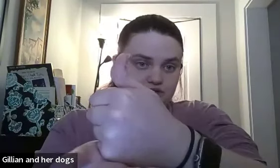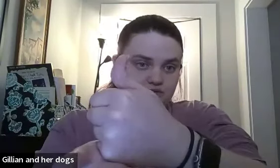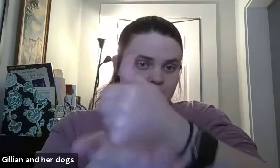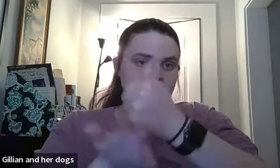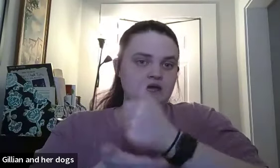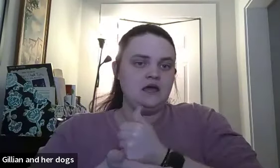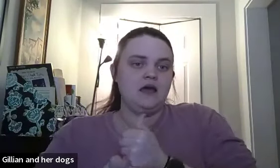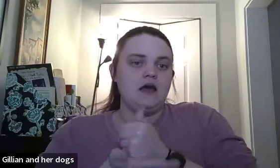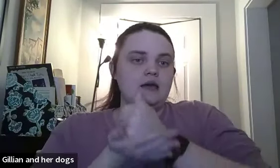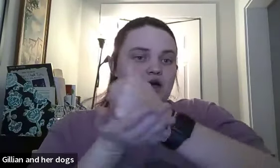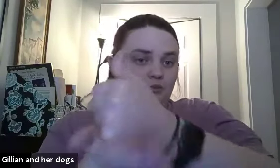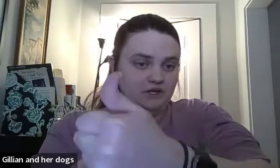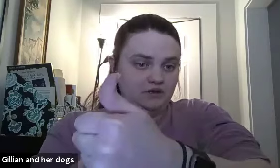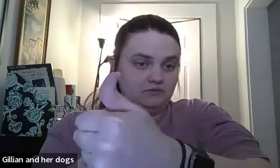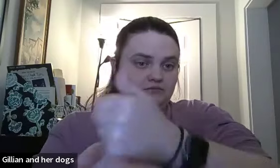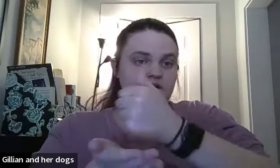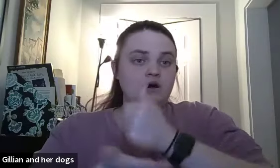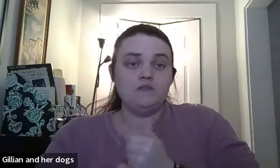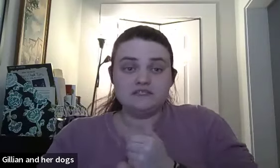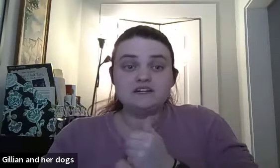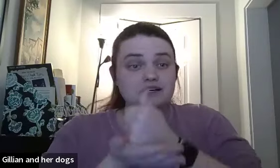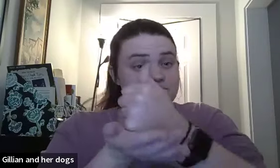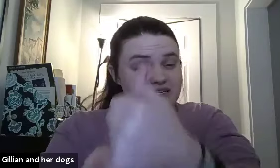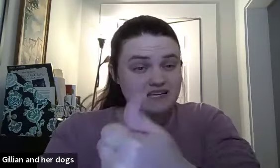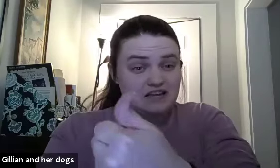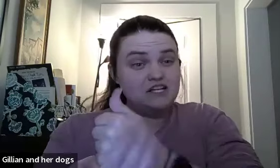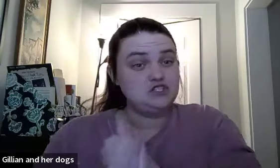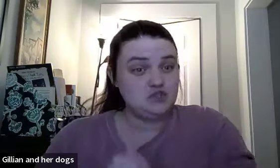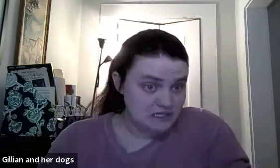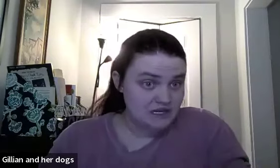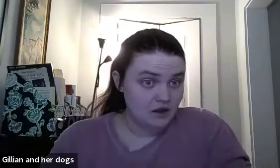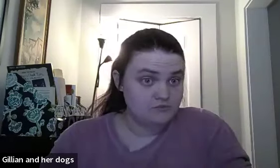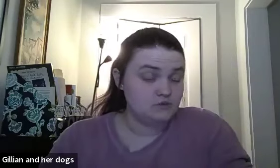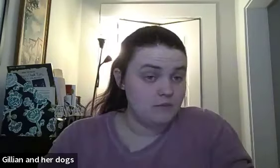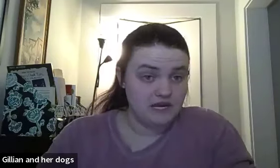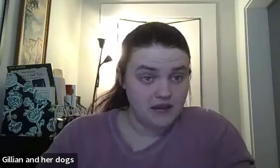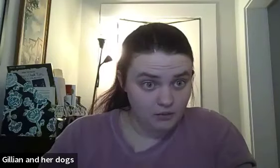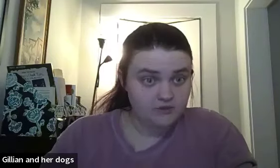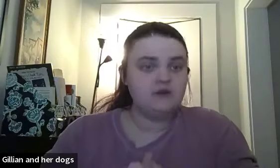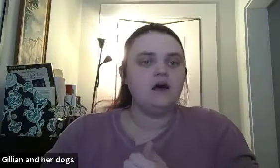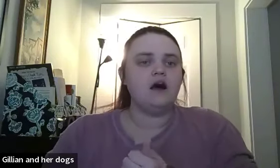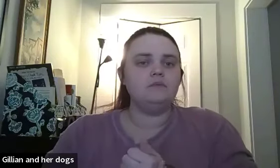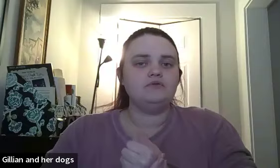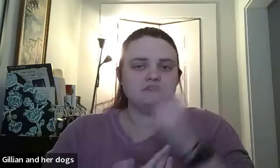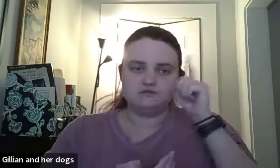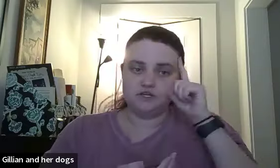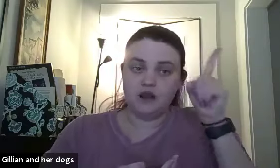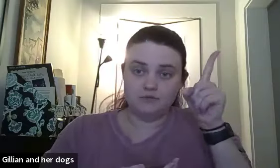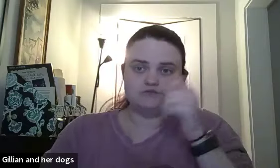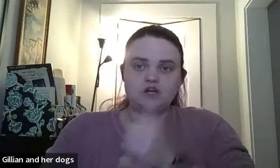you. I'm helping you. This can also be saying like, do you need help? Do you want me to help? This is where your eyebrows would go